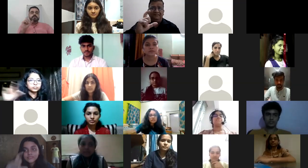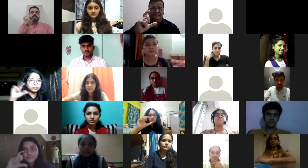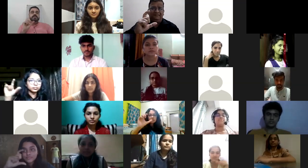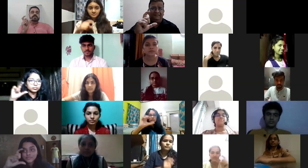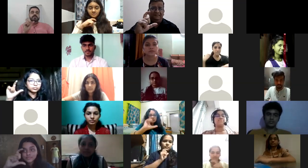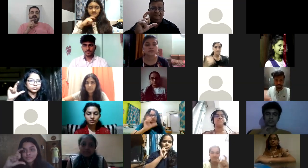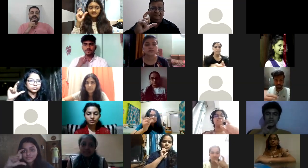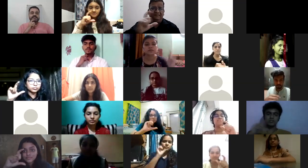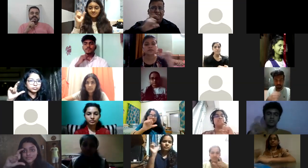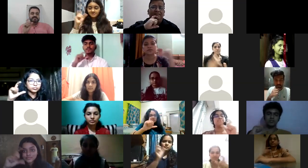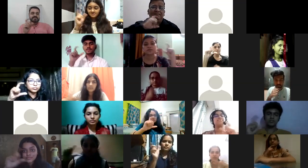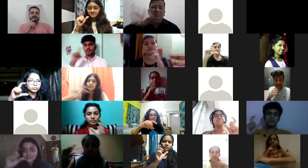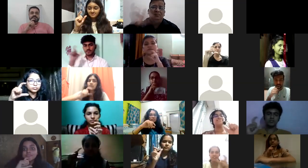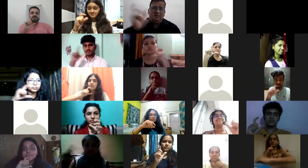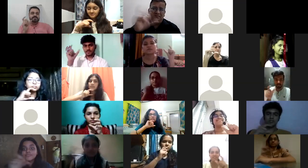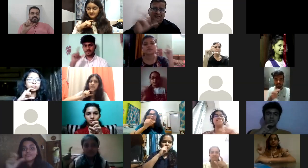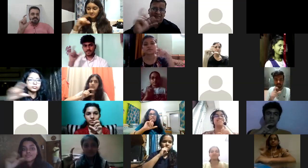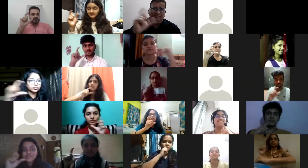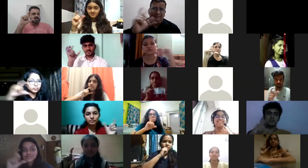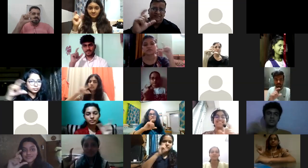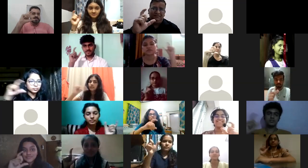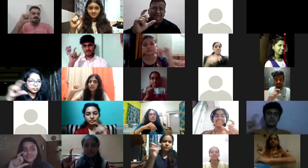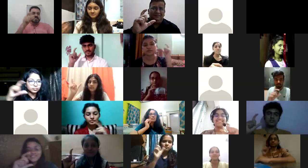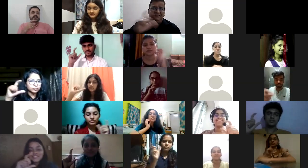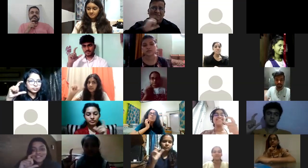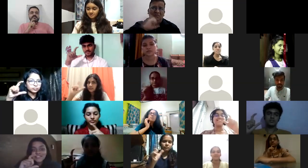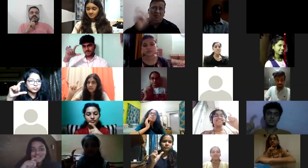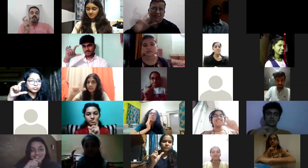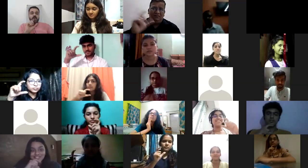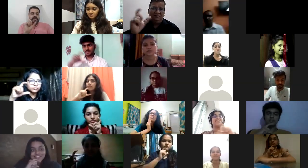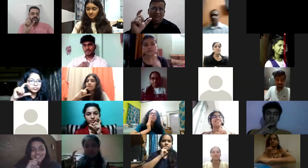This is college. See, because see this C, college,